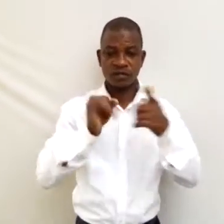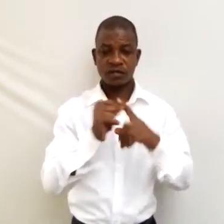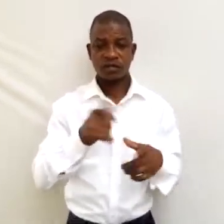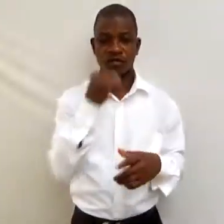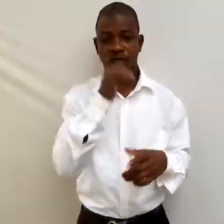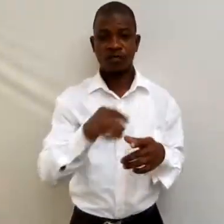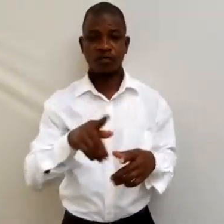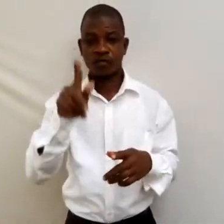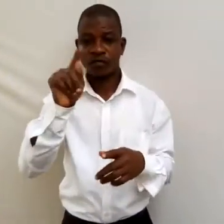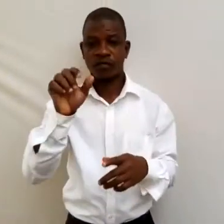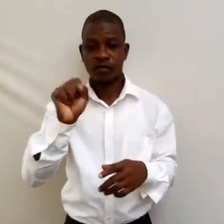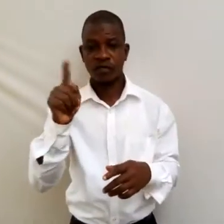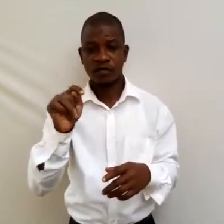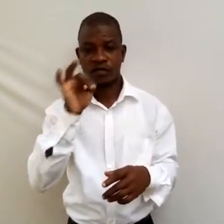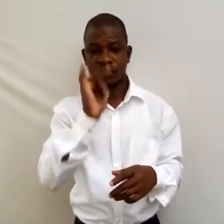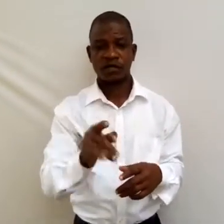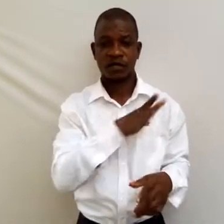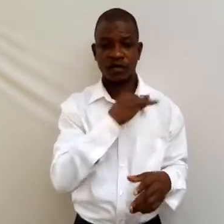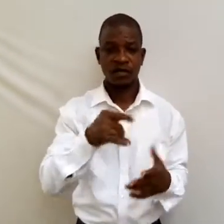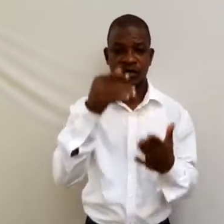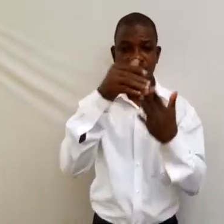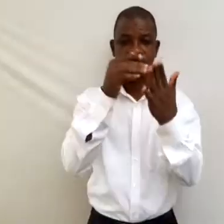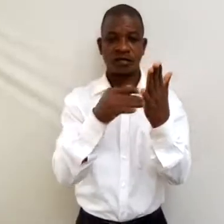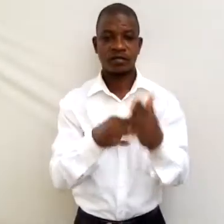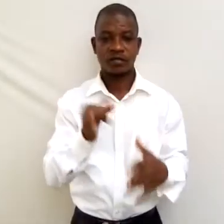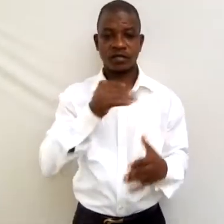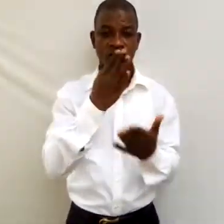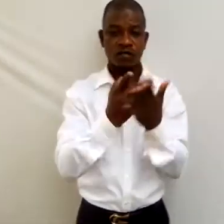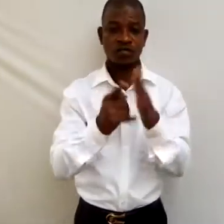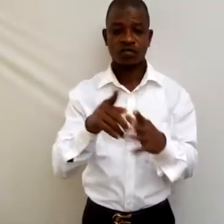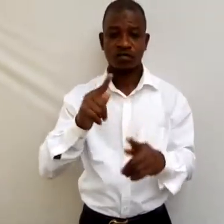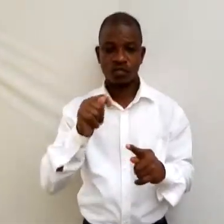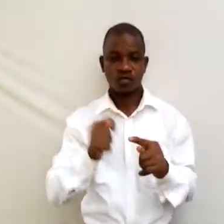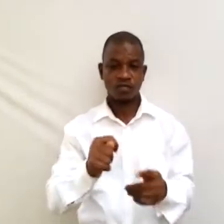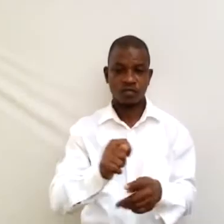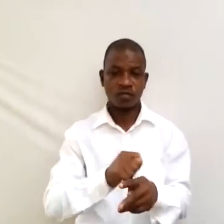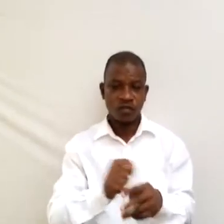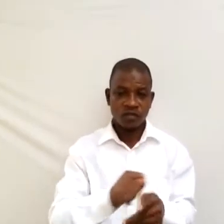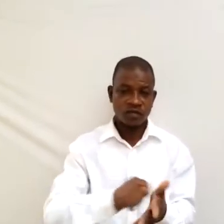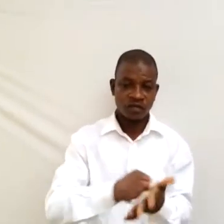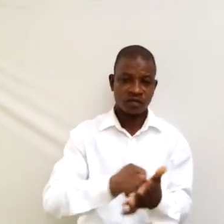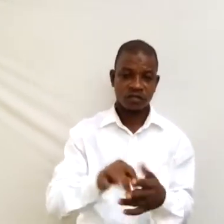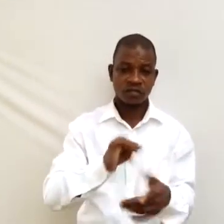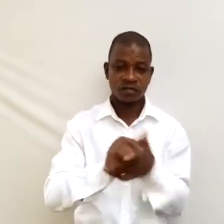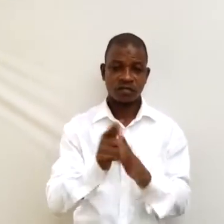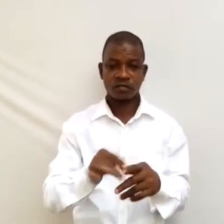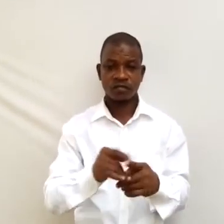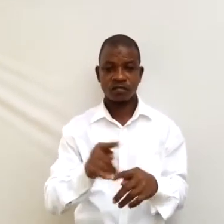transmitted infections, and list some treatments to sexually transmitted